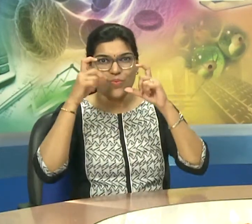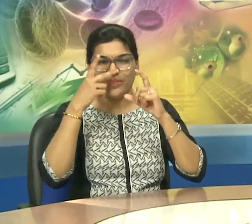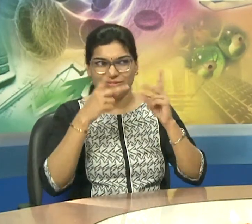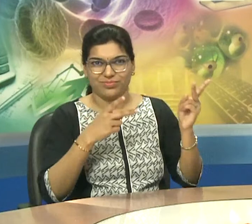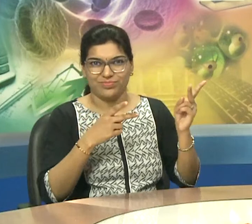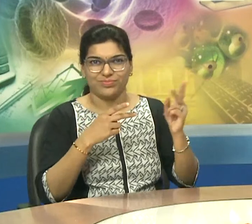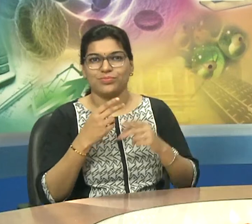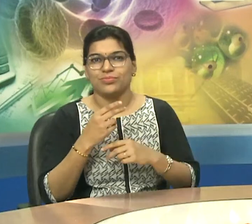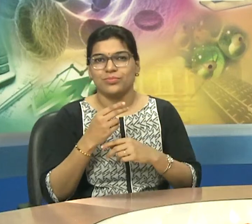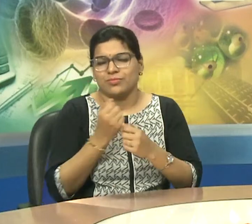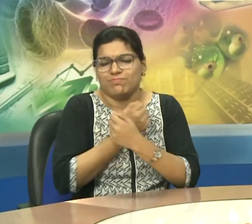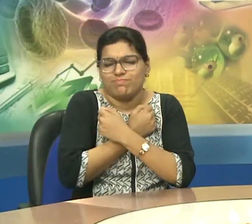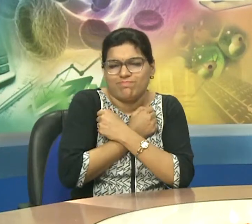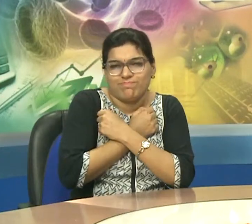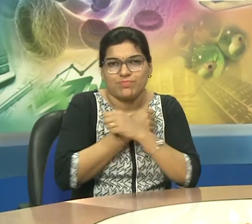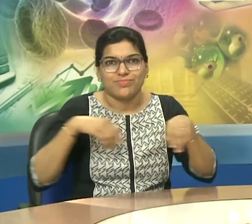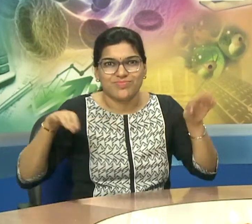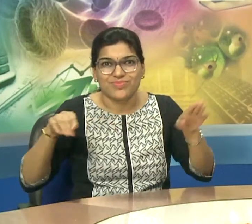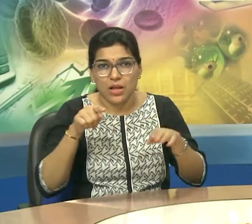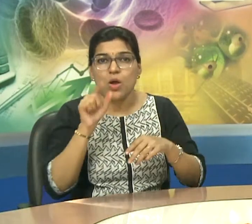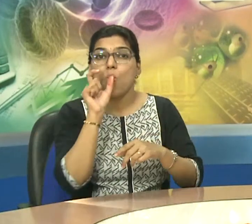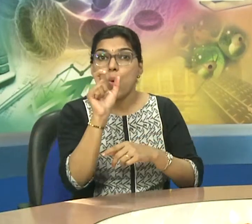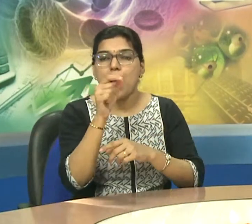Now this image is of the